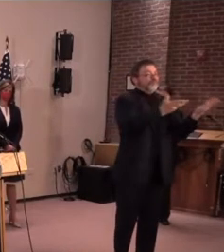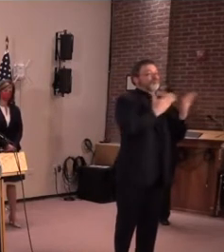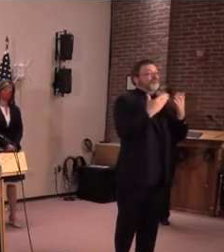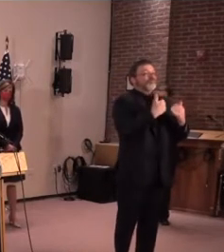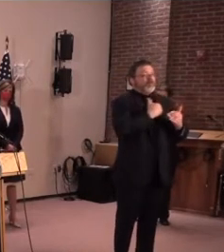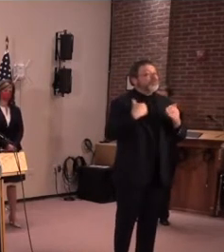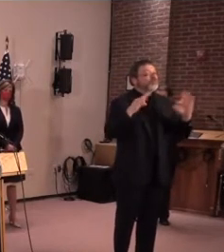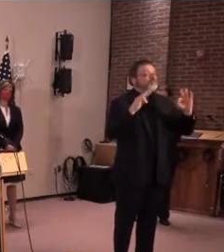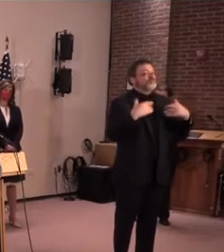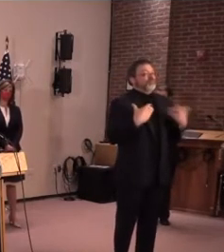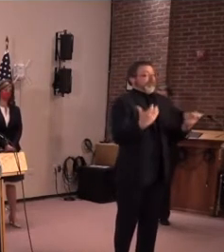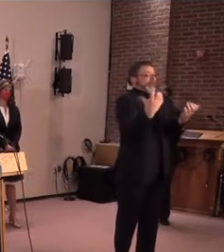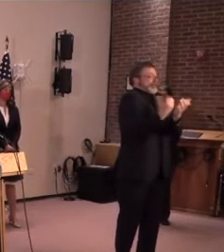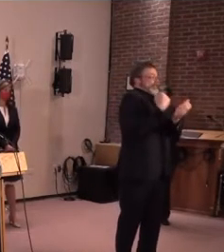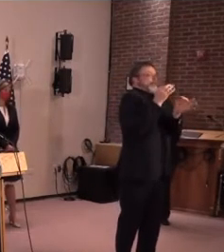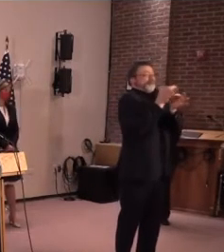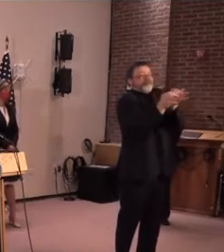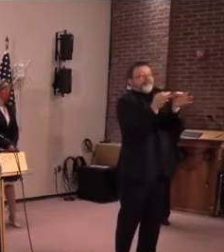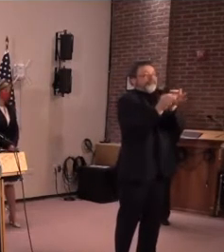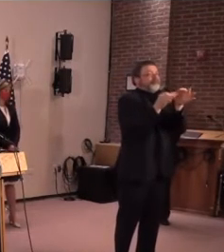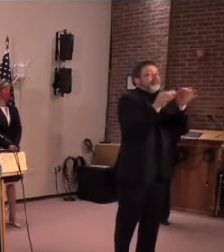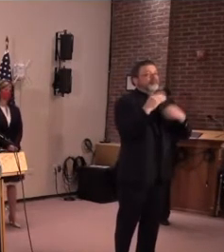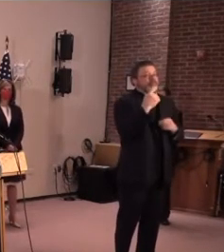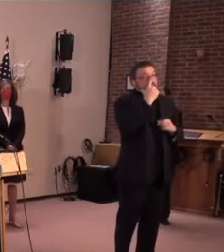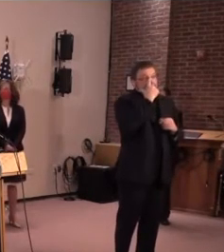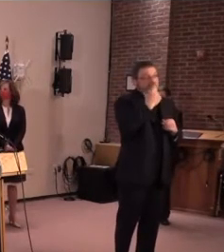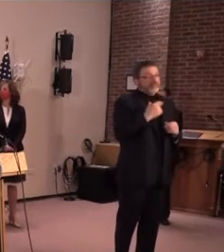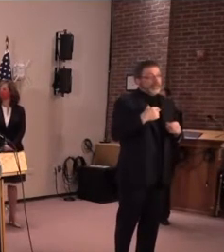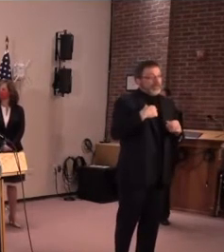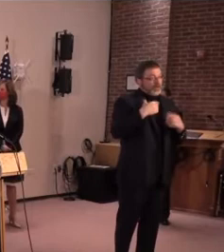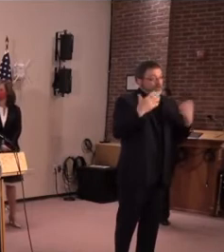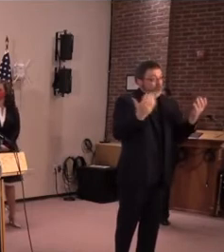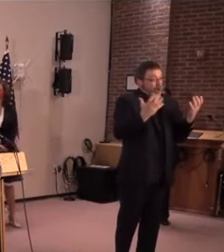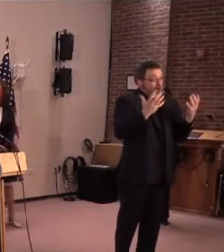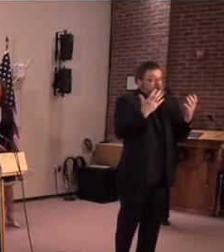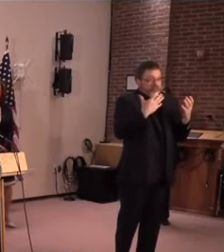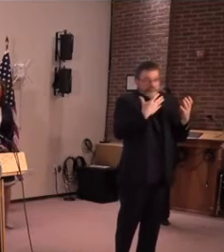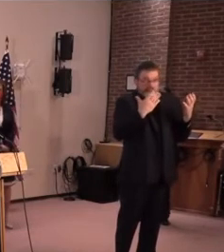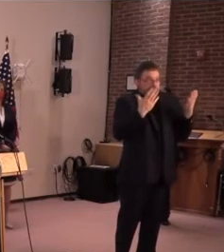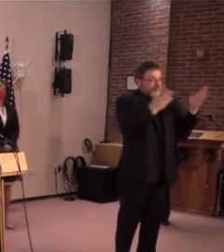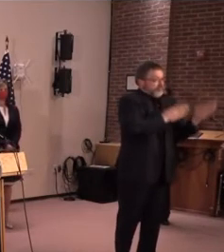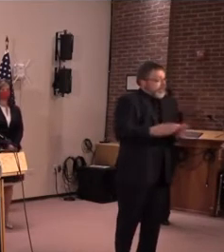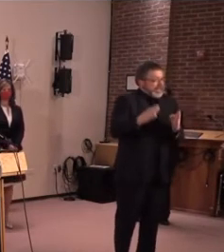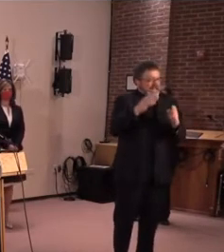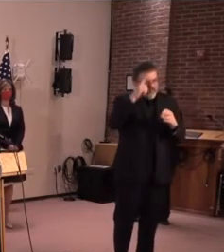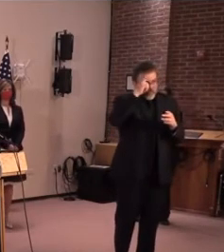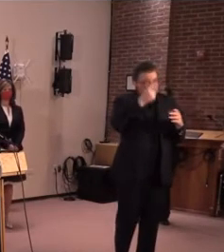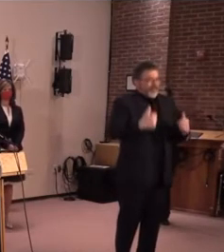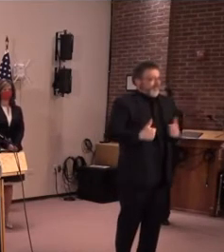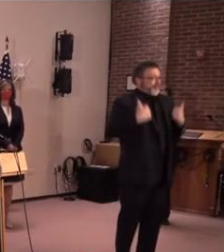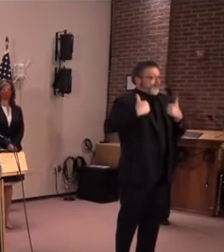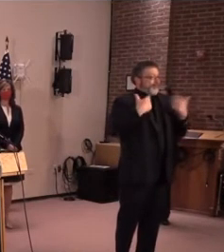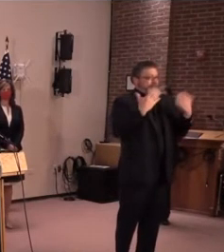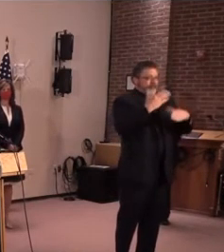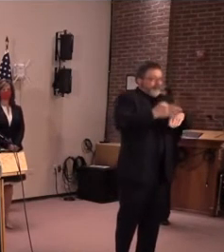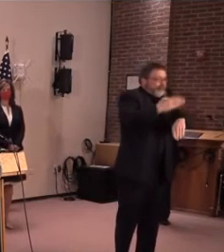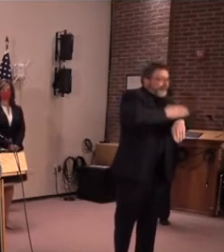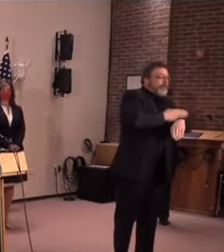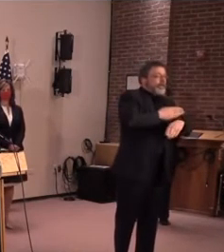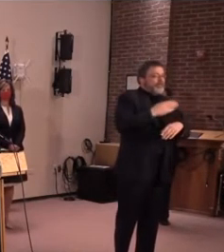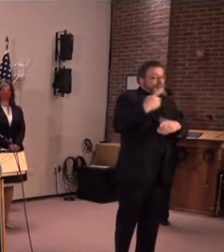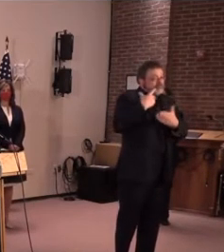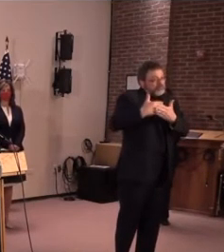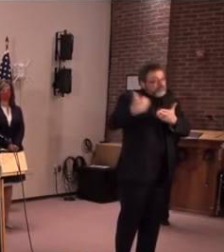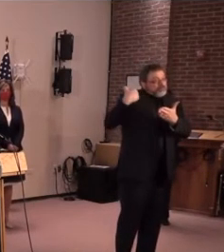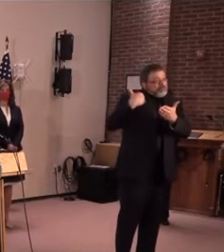introducing the details around phase one, what we need to survive. We were spending a lot of time in the last couple of weeks and in the next few weeks